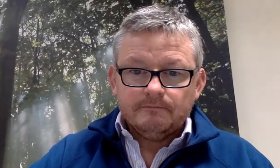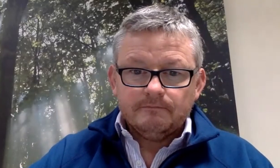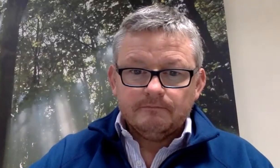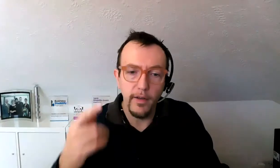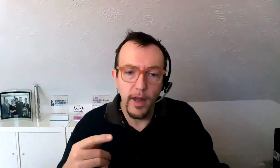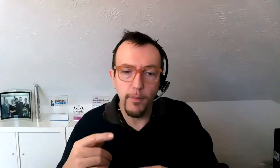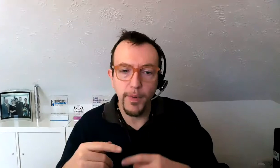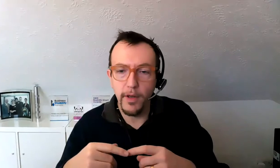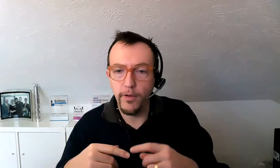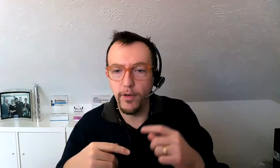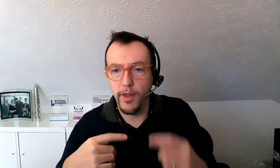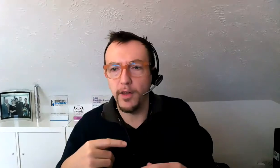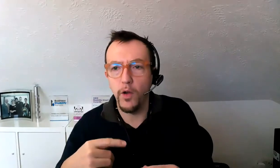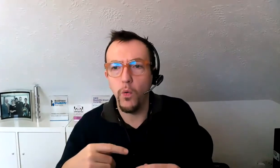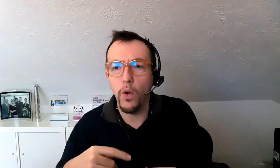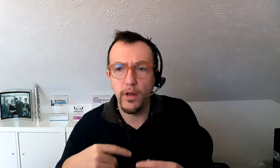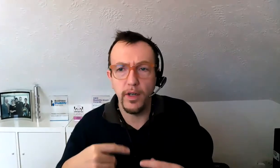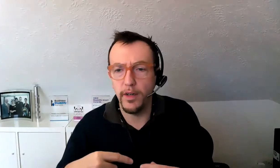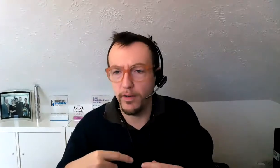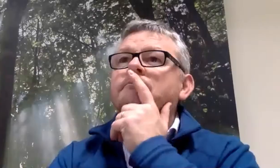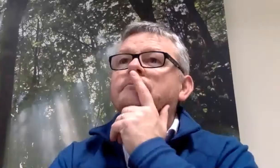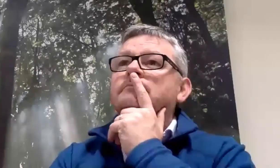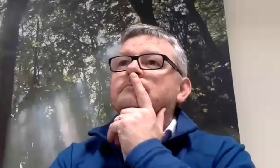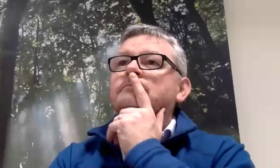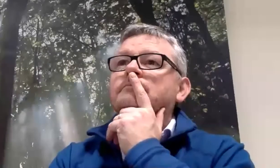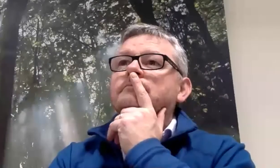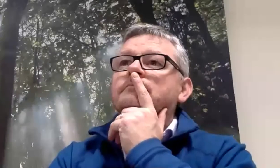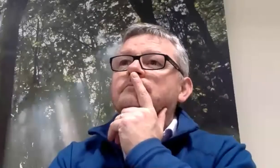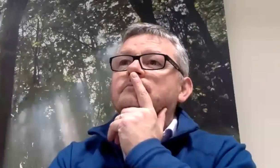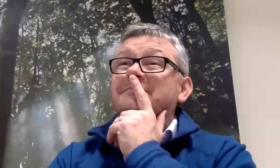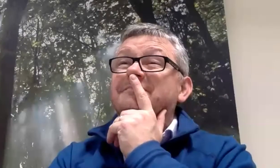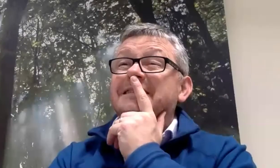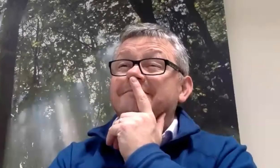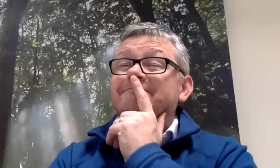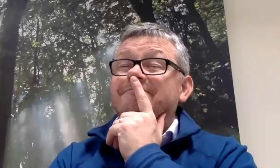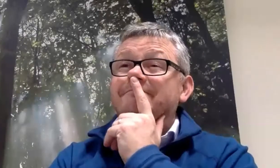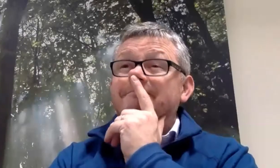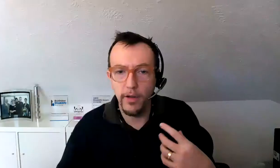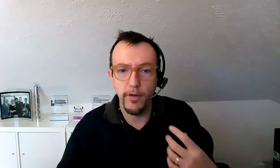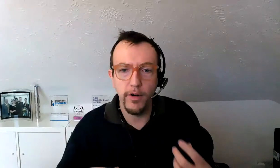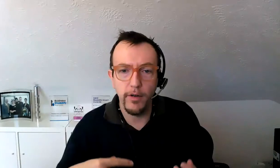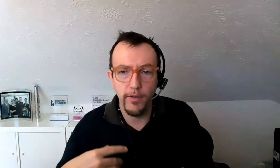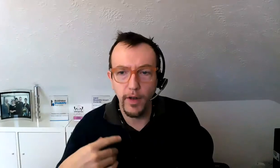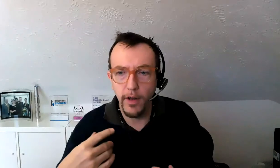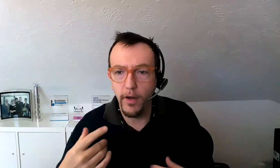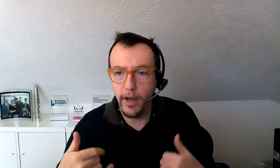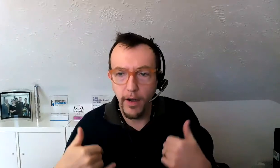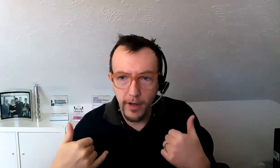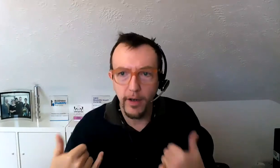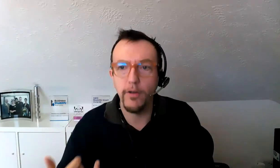And is that because you think the quality isn't good enough, or is there a sort of underlying